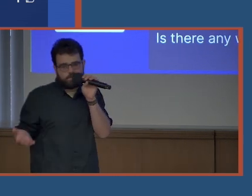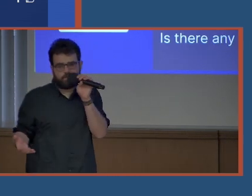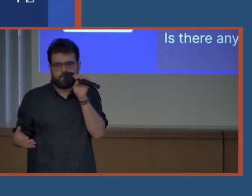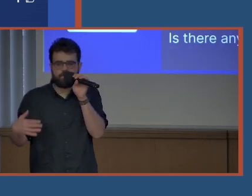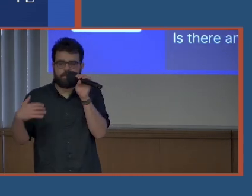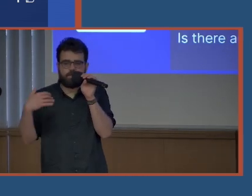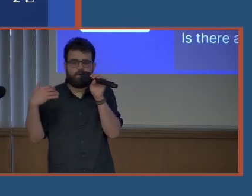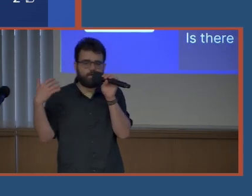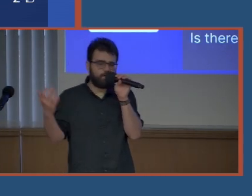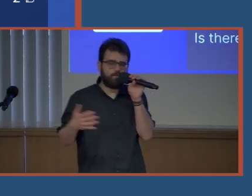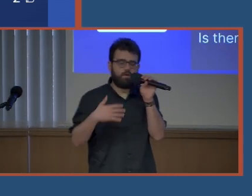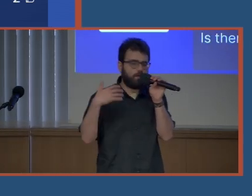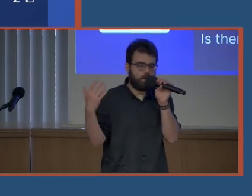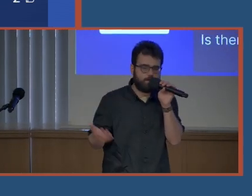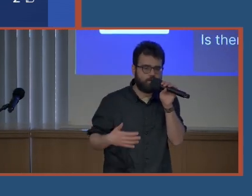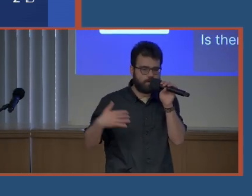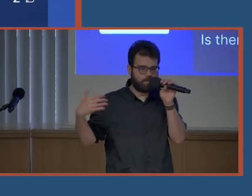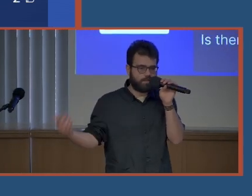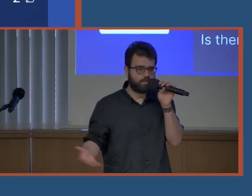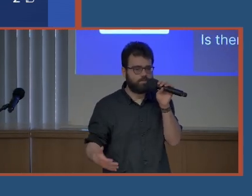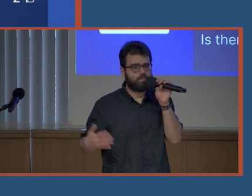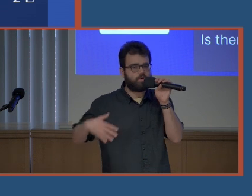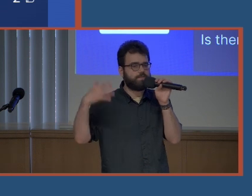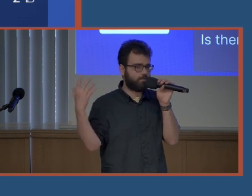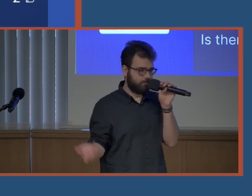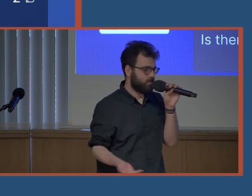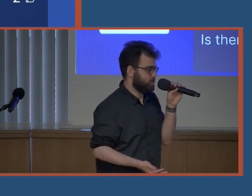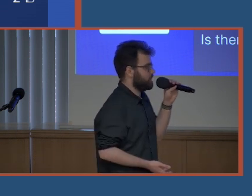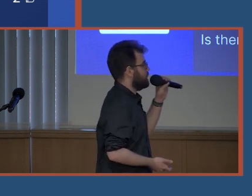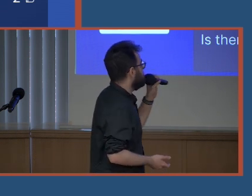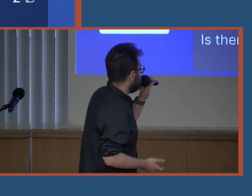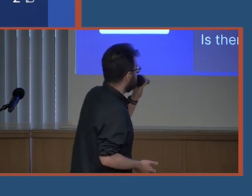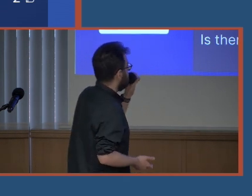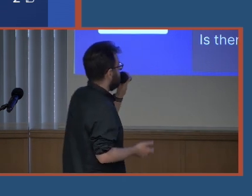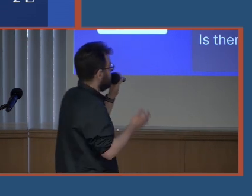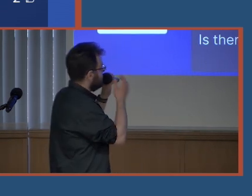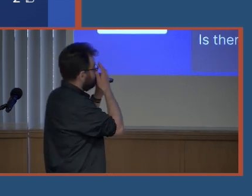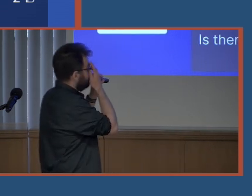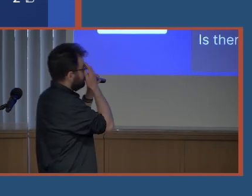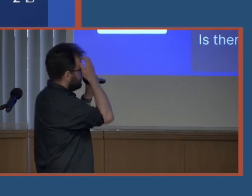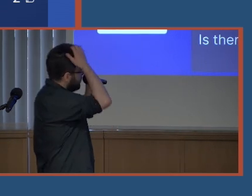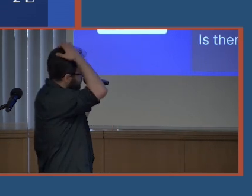are different, they also come up with ideas to describe something visually. So,